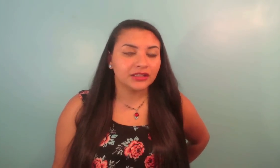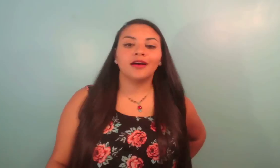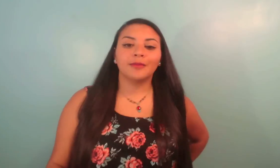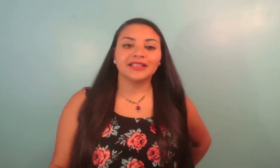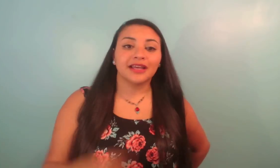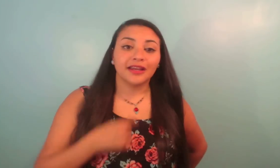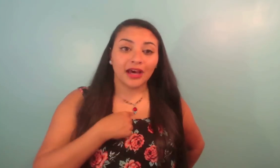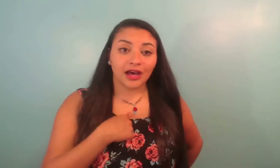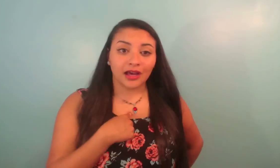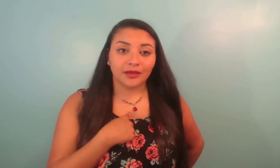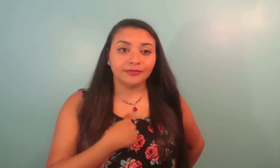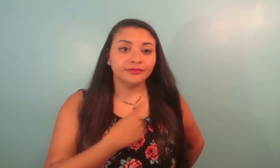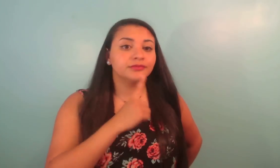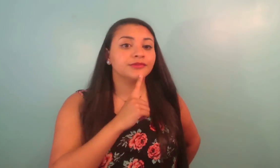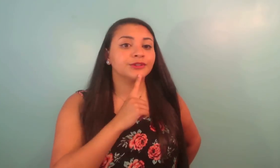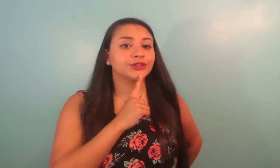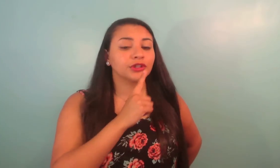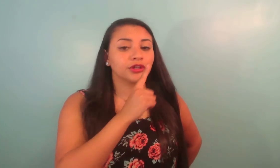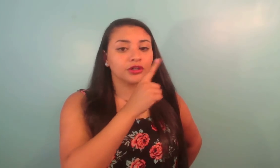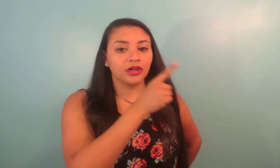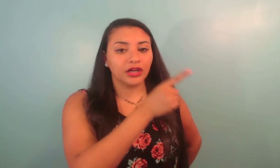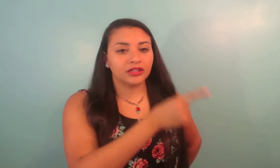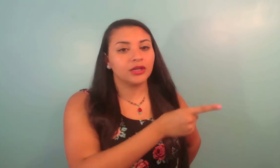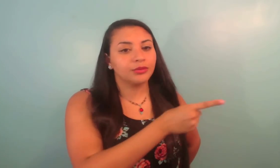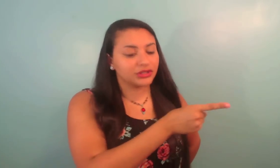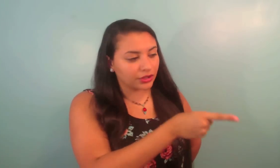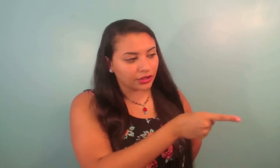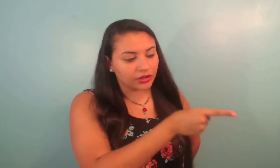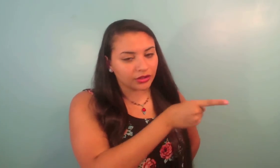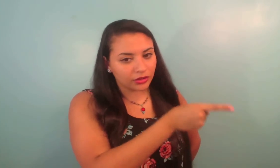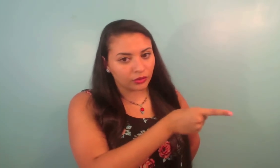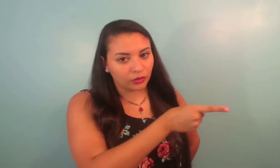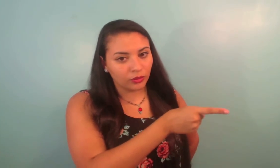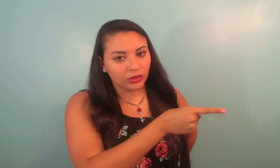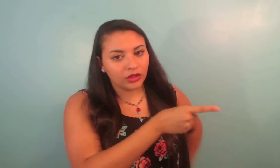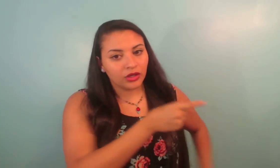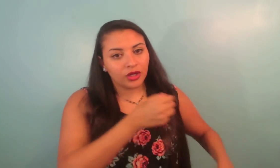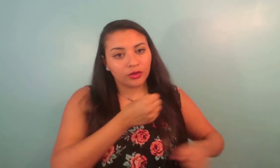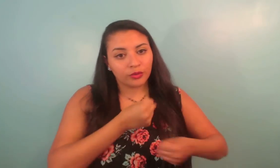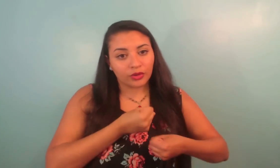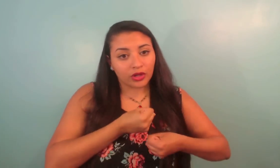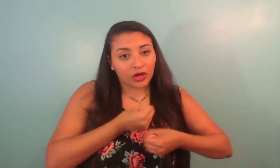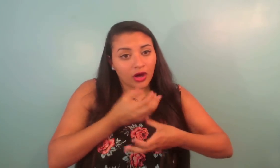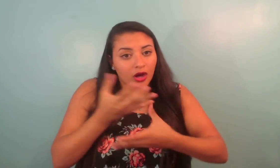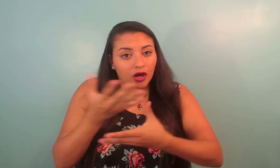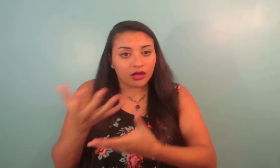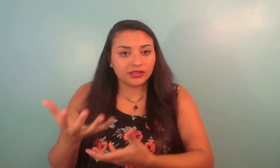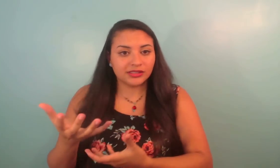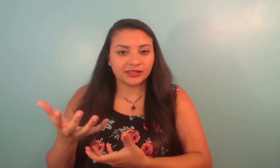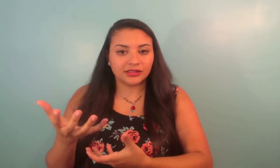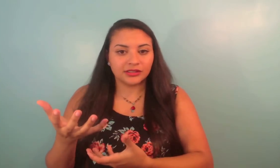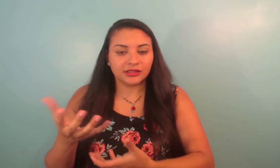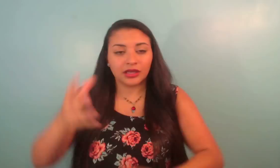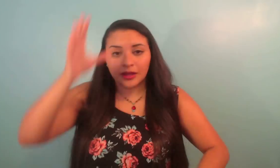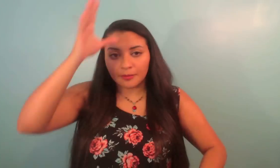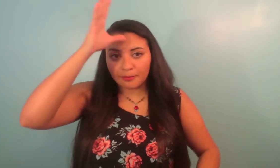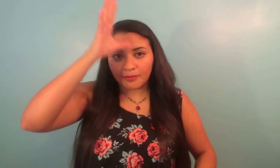I sign I'm sure, and then I put to her, you will cause